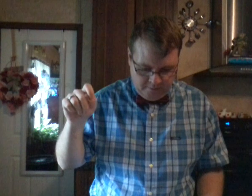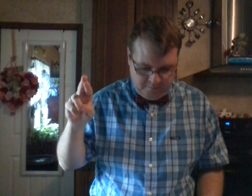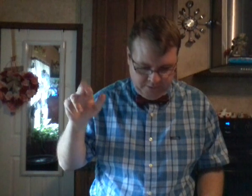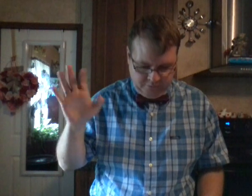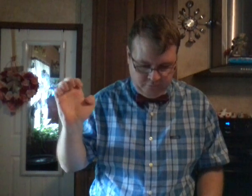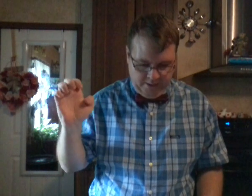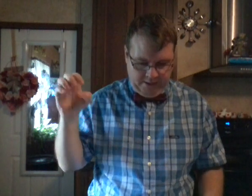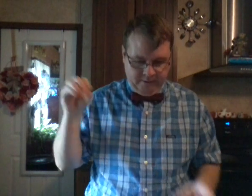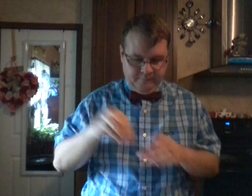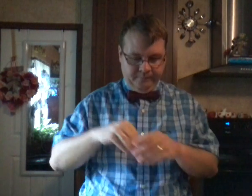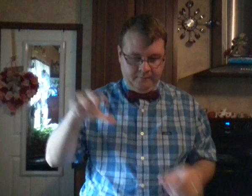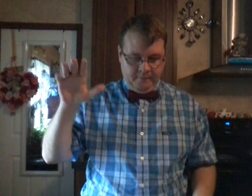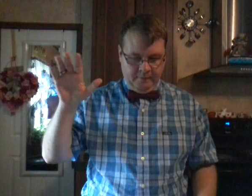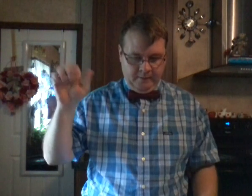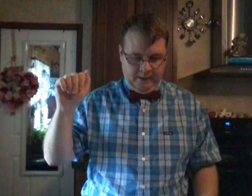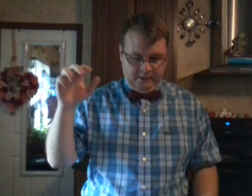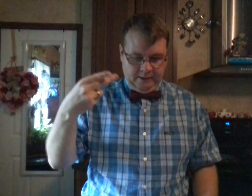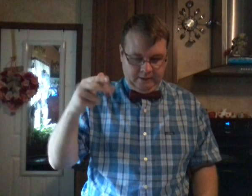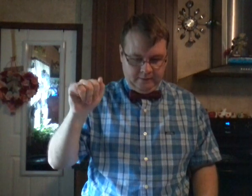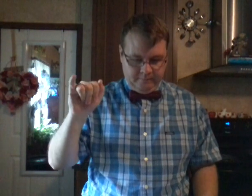Petrae in Achaia.